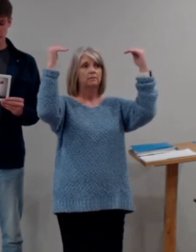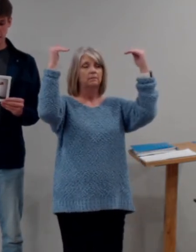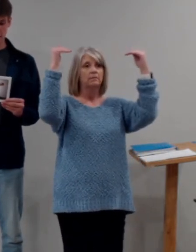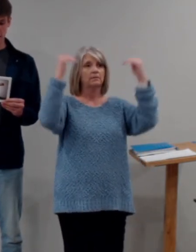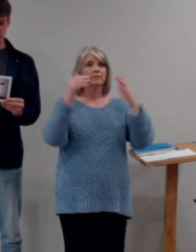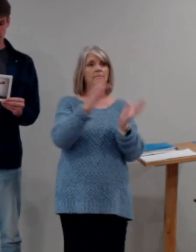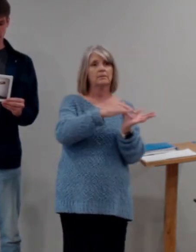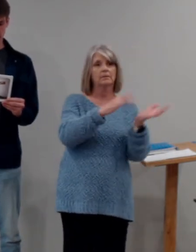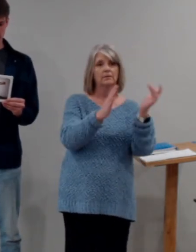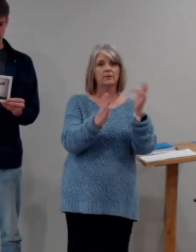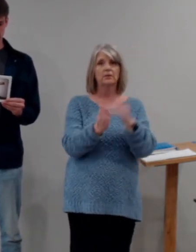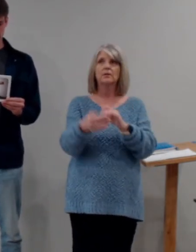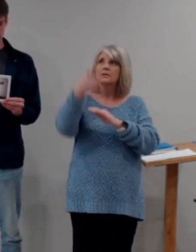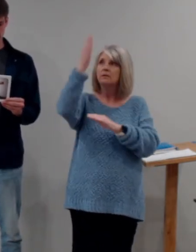Jesus and God the same.